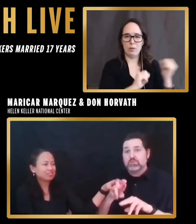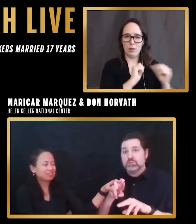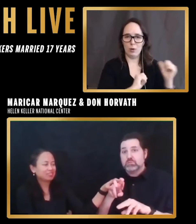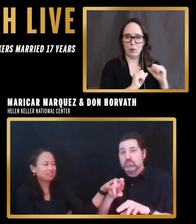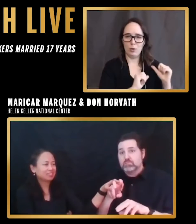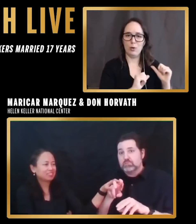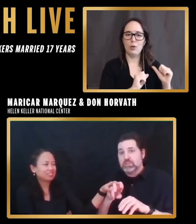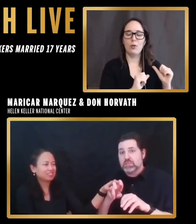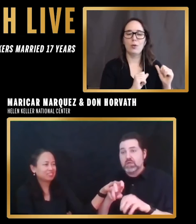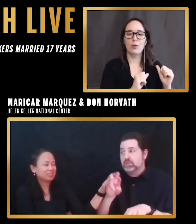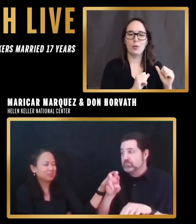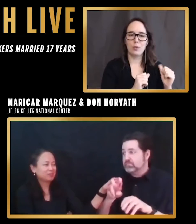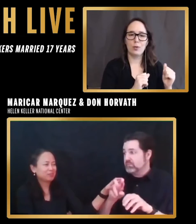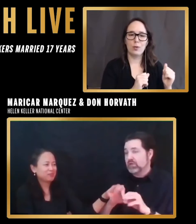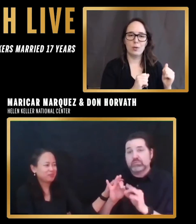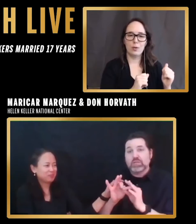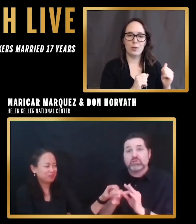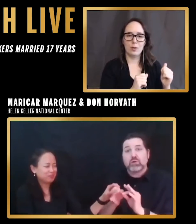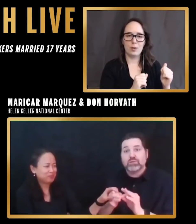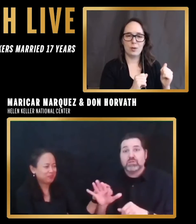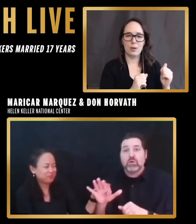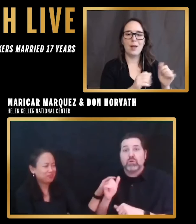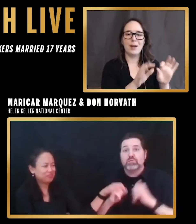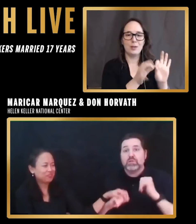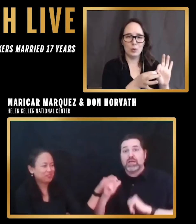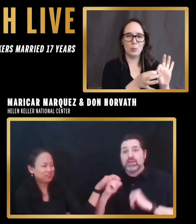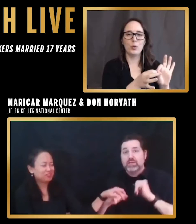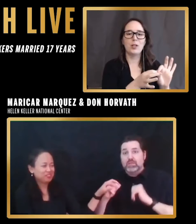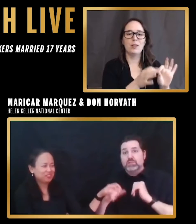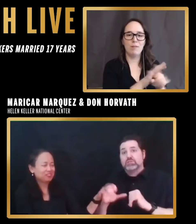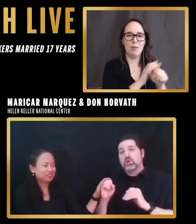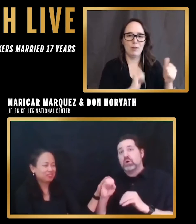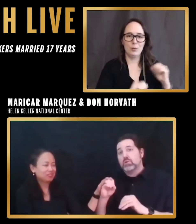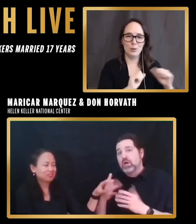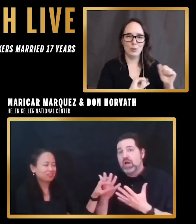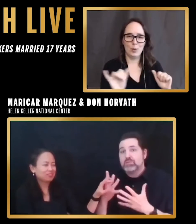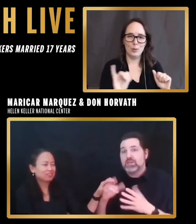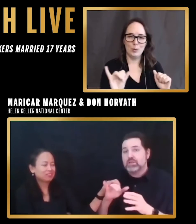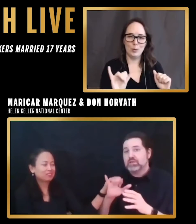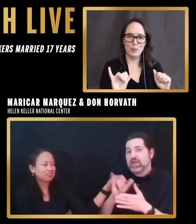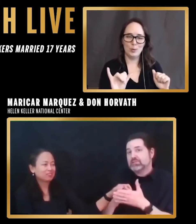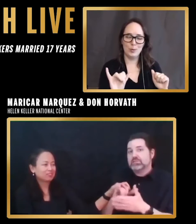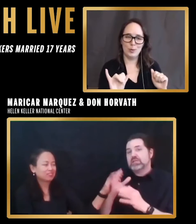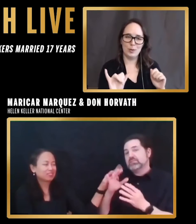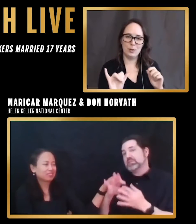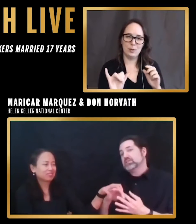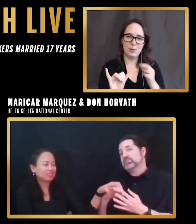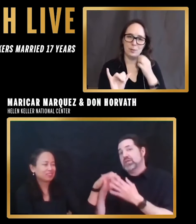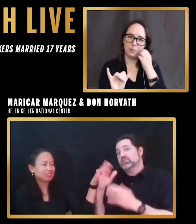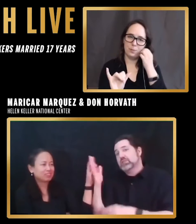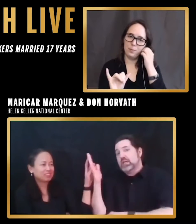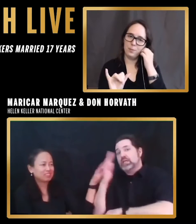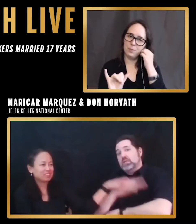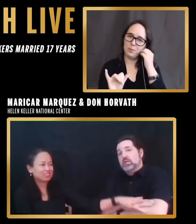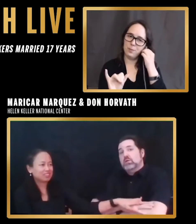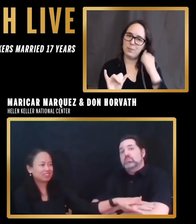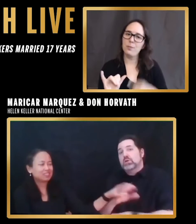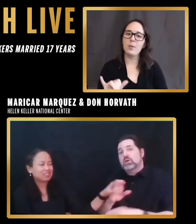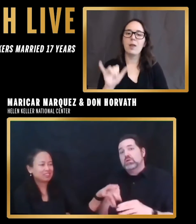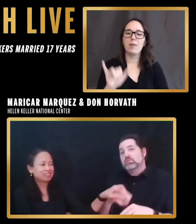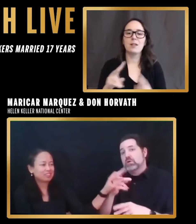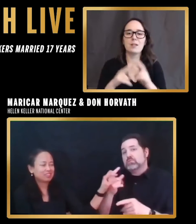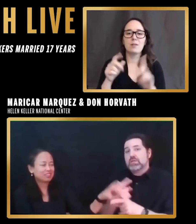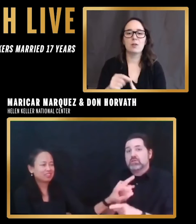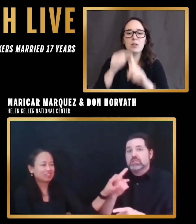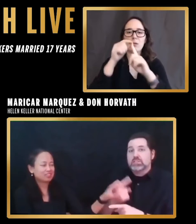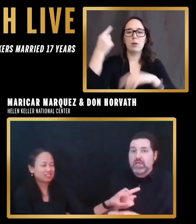and I interpreted the whole play. So I mean, that's like a special day, but